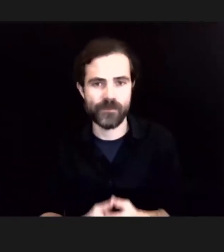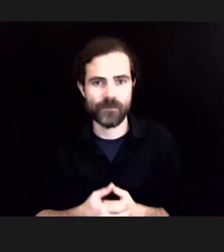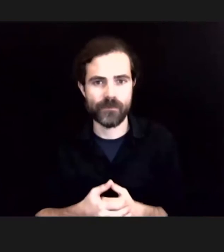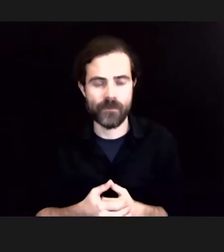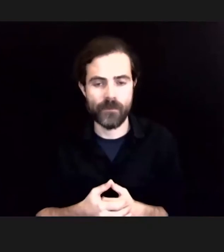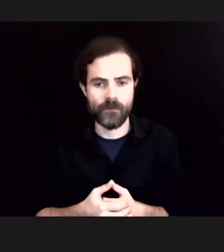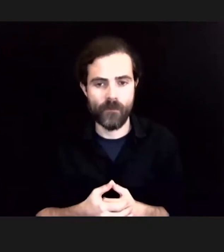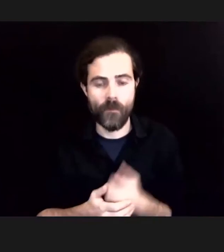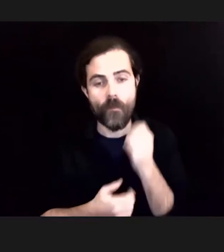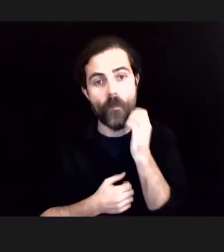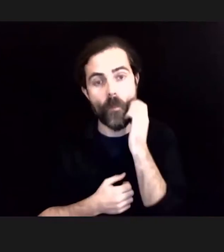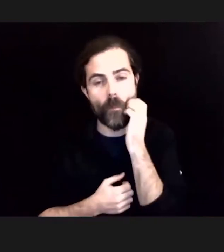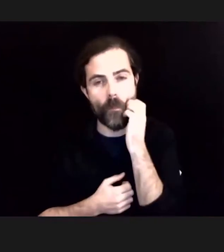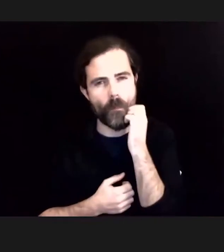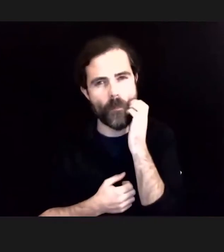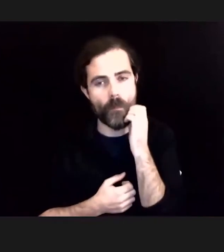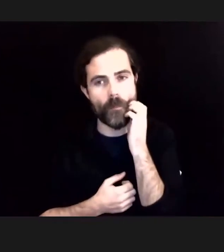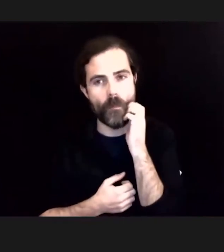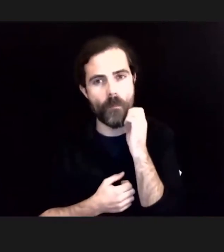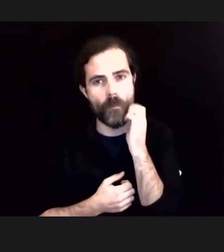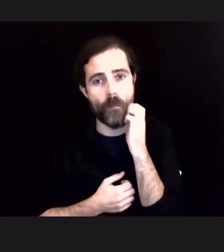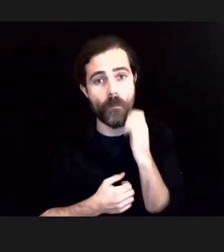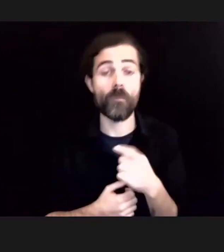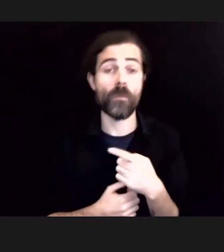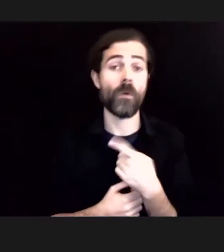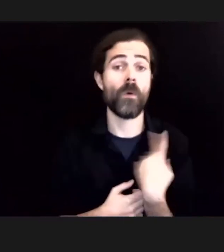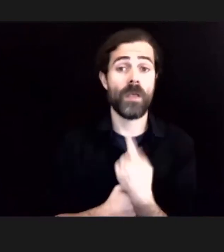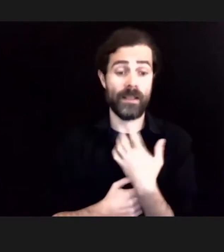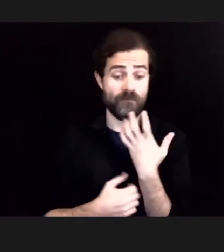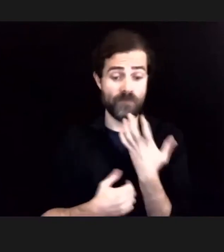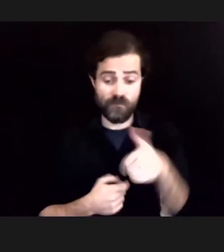serve. So to have this kind of tool